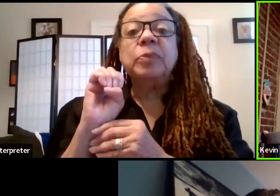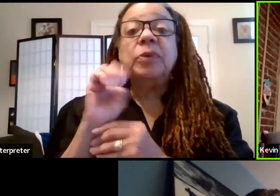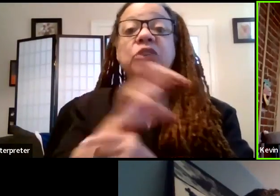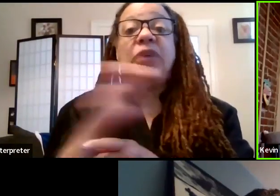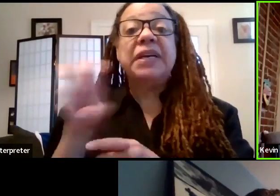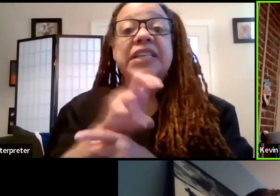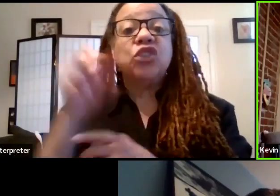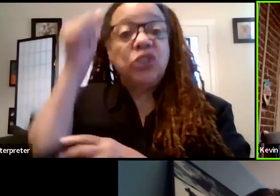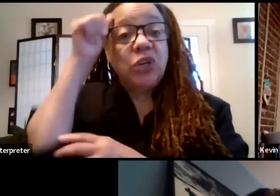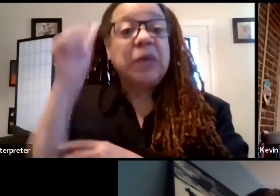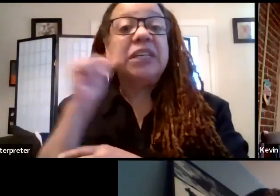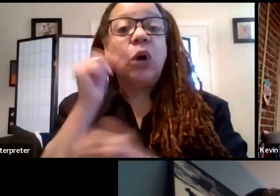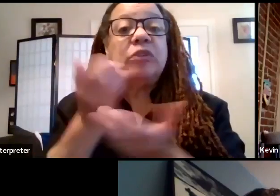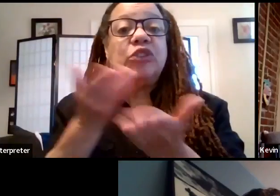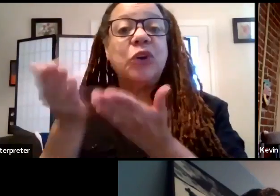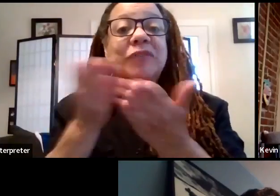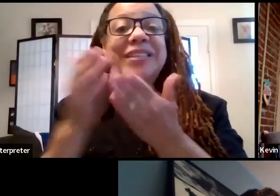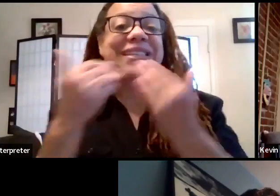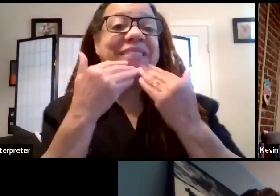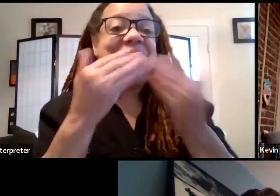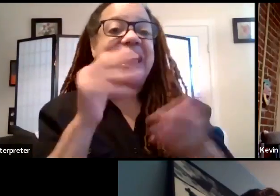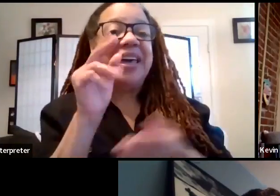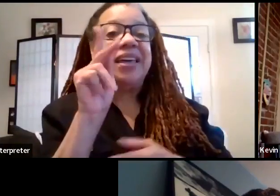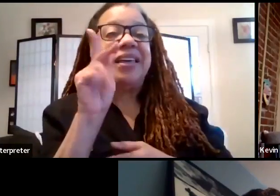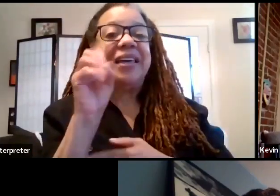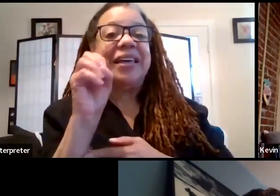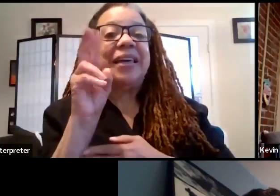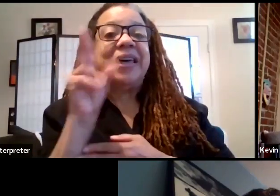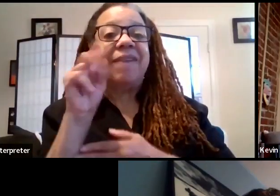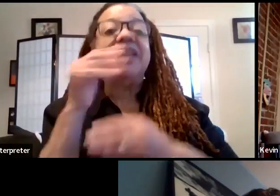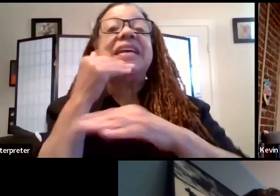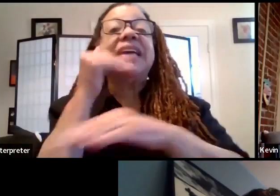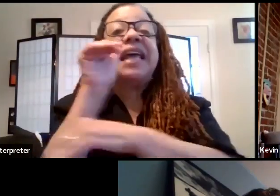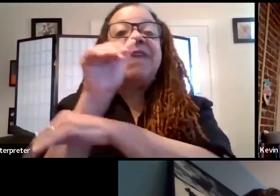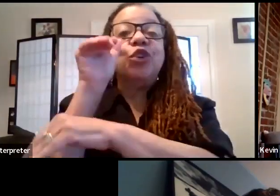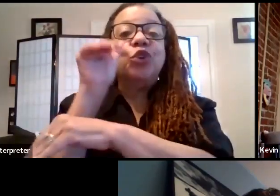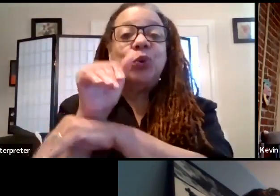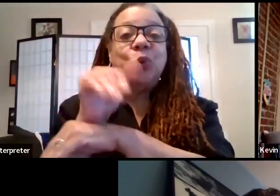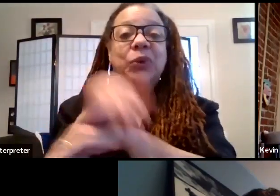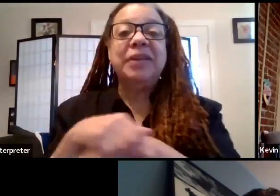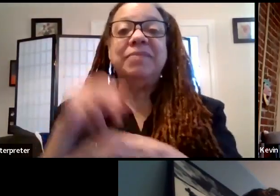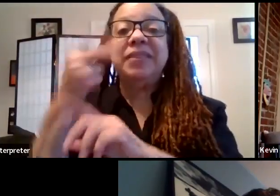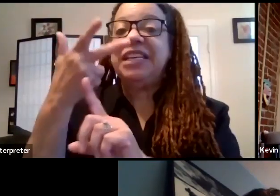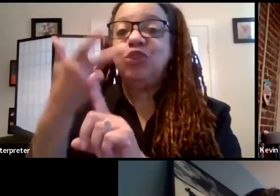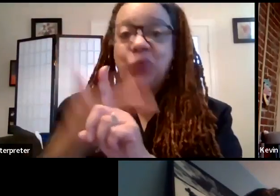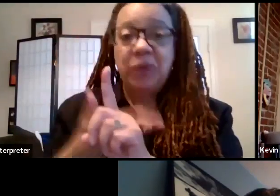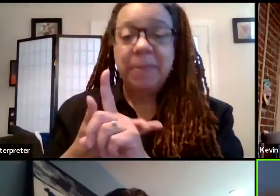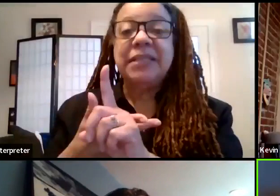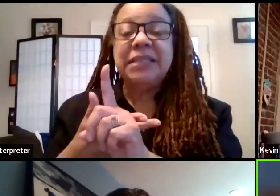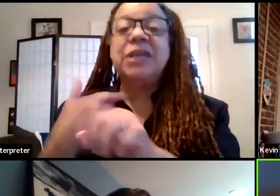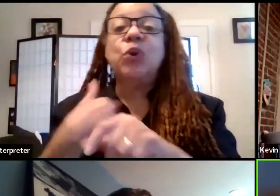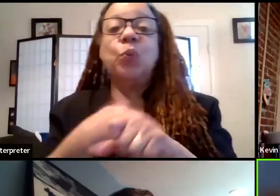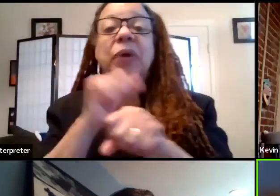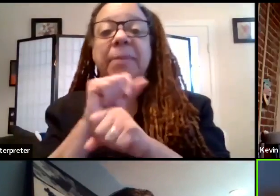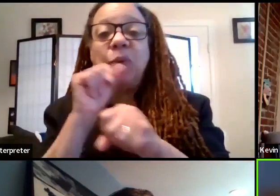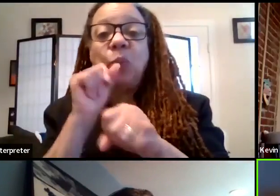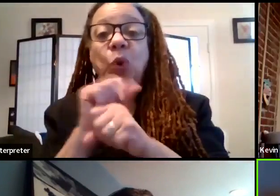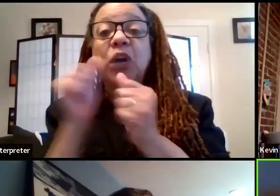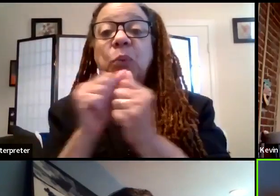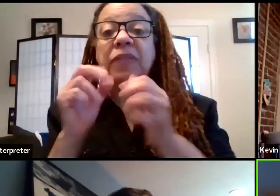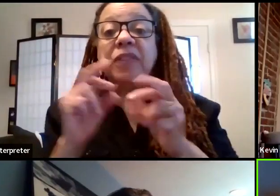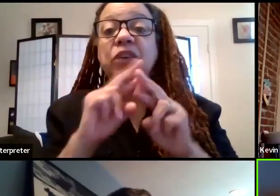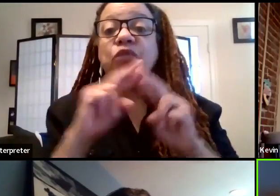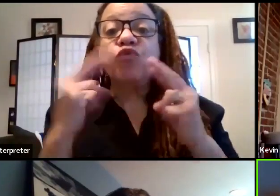services. Thanks, Kevin. Good afternoon, everyone. These past 3 months, we've been working closely with the regional